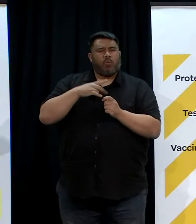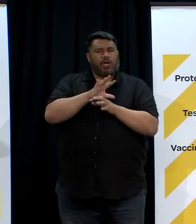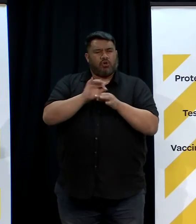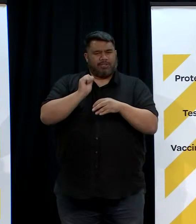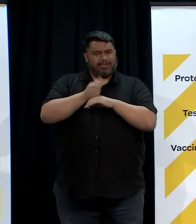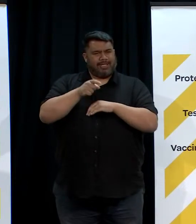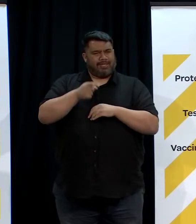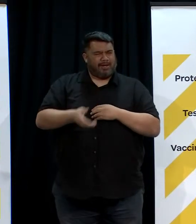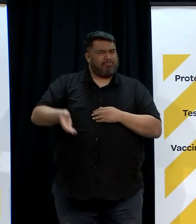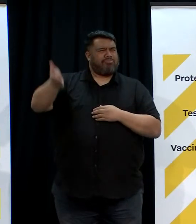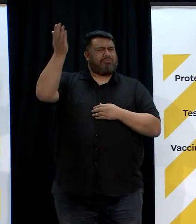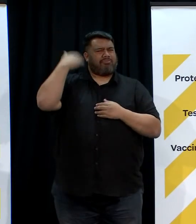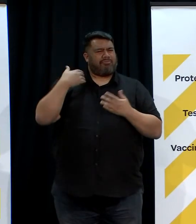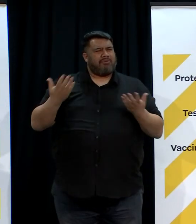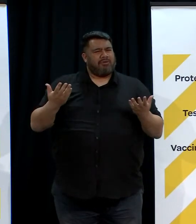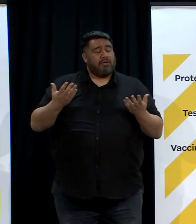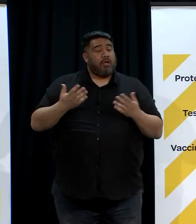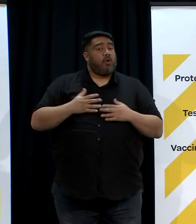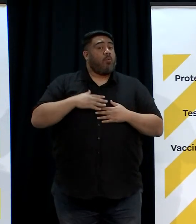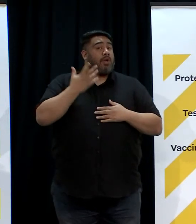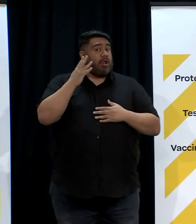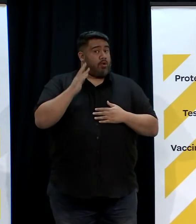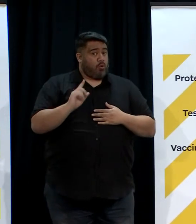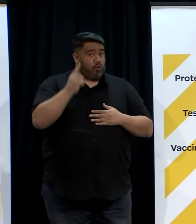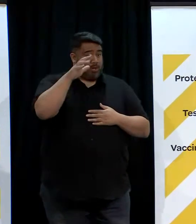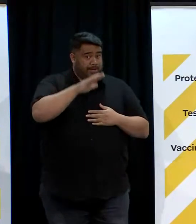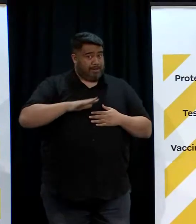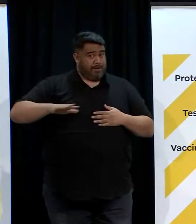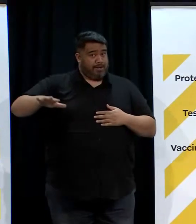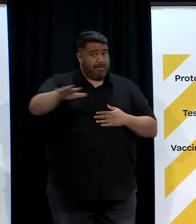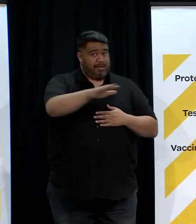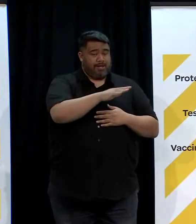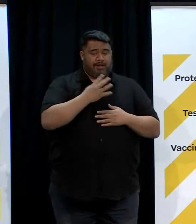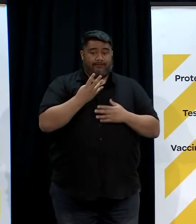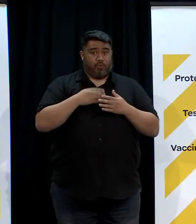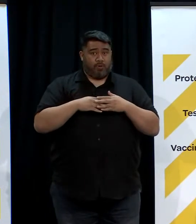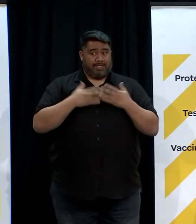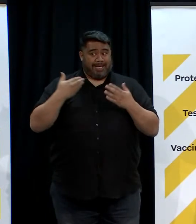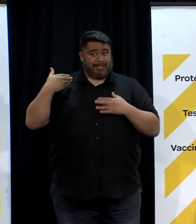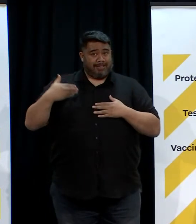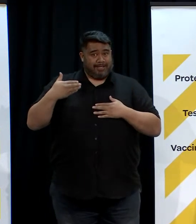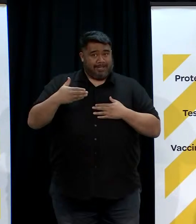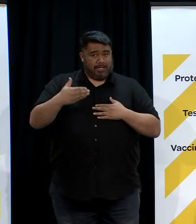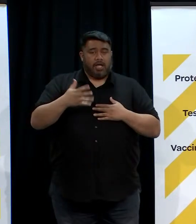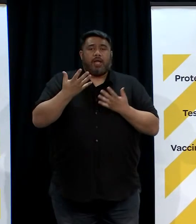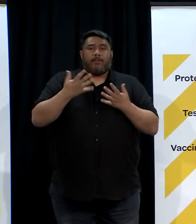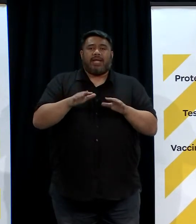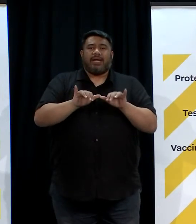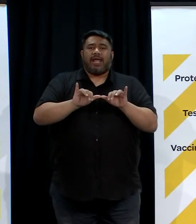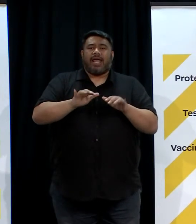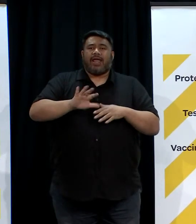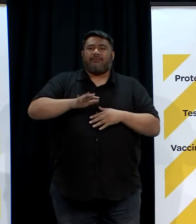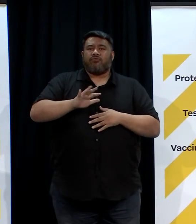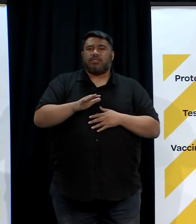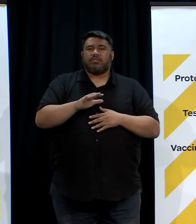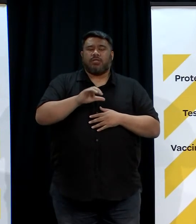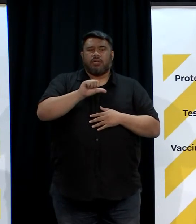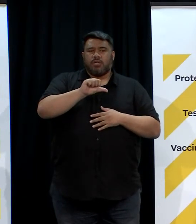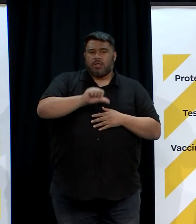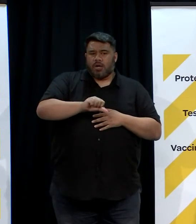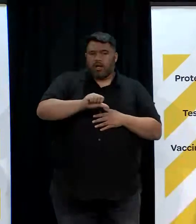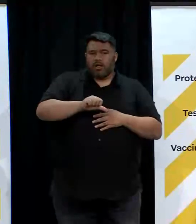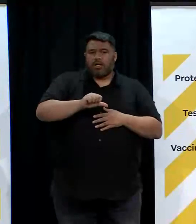team on where that is across the Auckland region. Actually, over the last 4 days, there's been an average of 9,000 tests per day across Auckland,